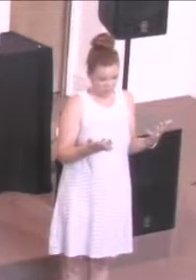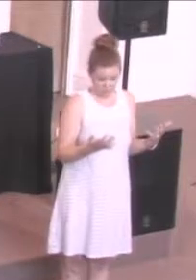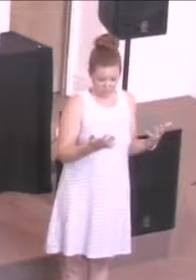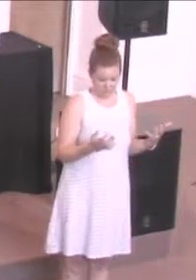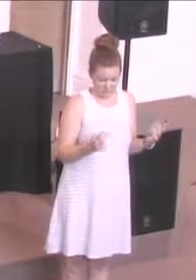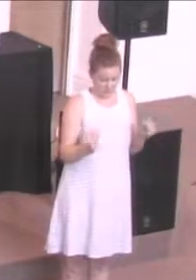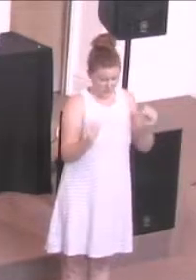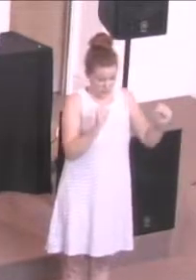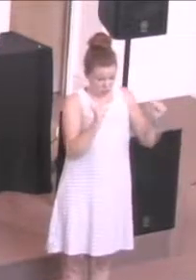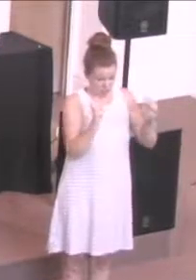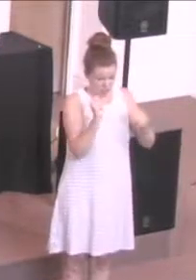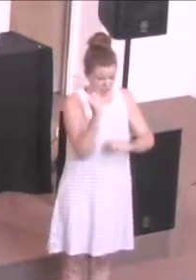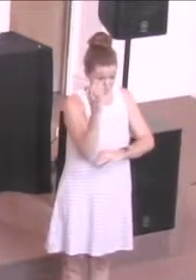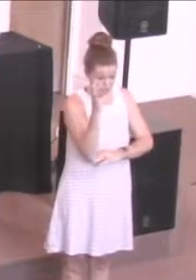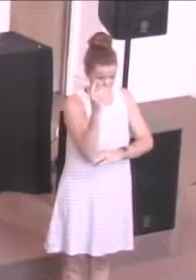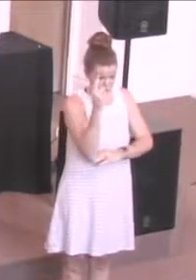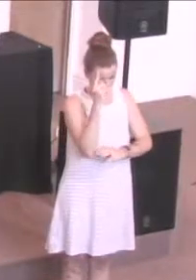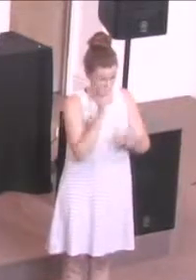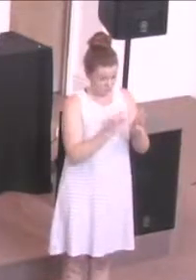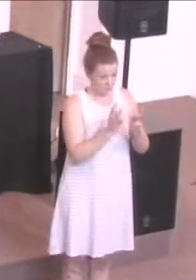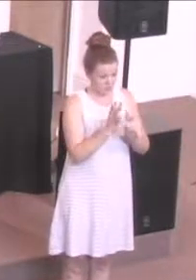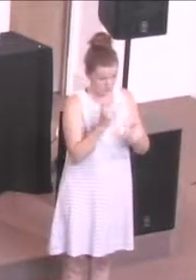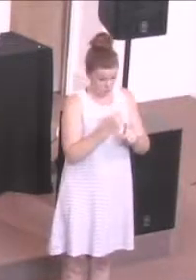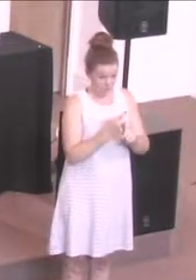shake the tree for Jesus, amen?